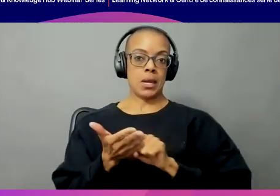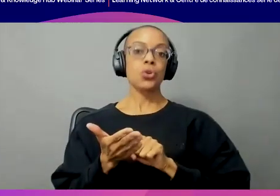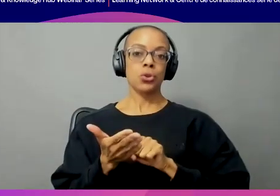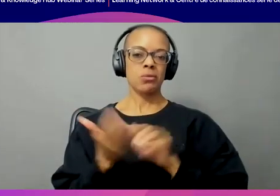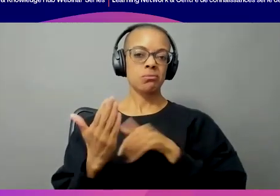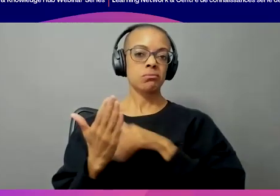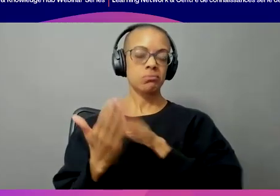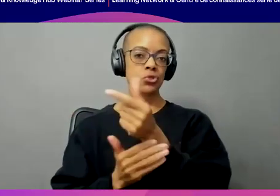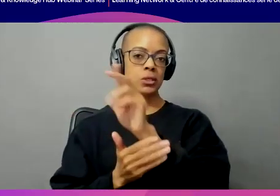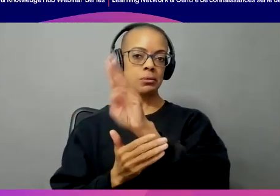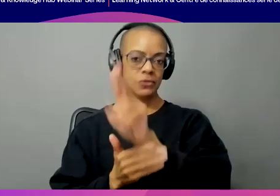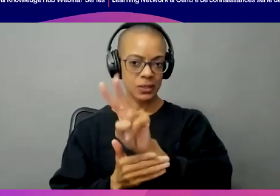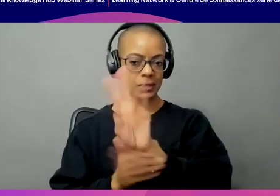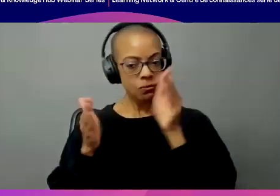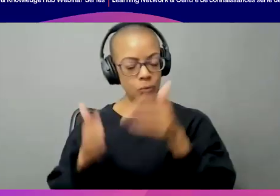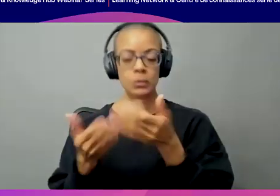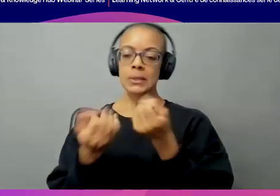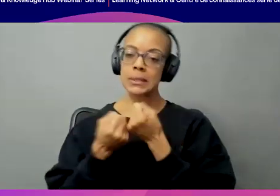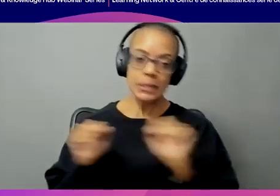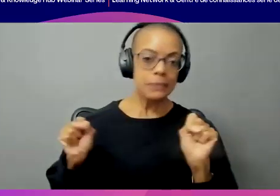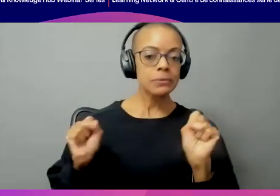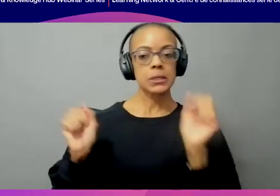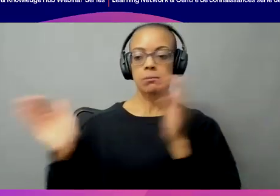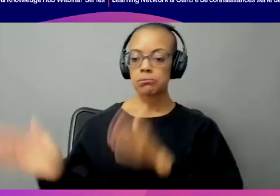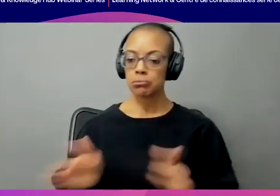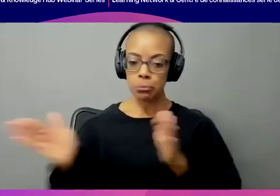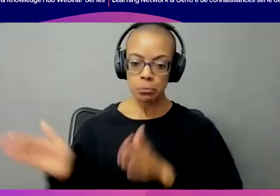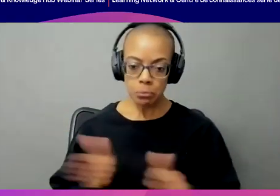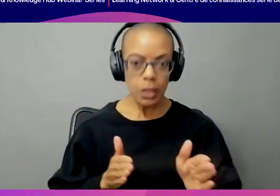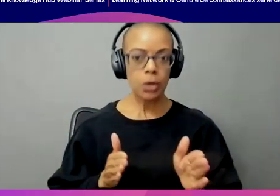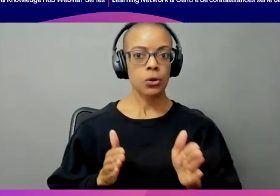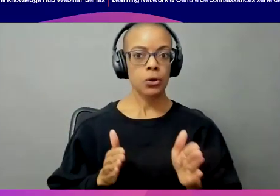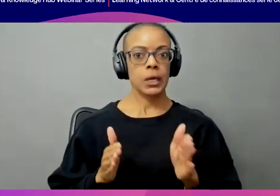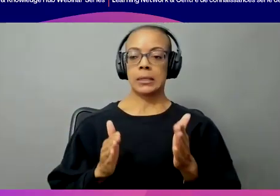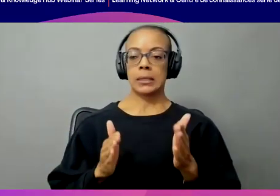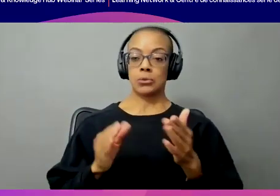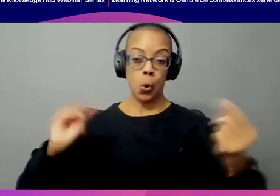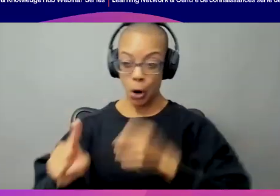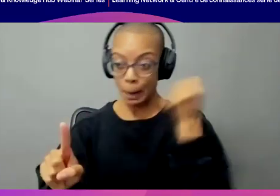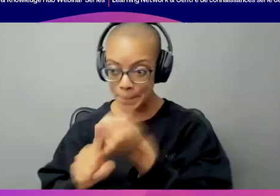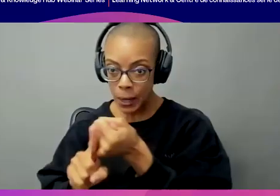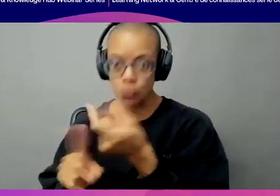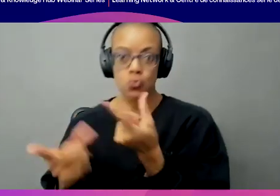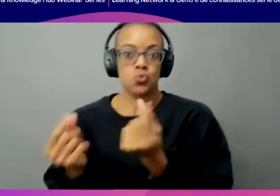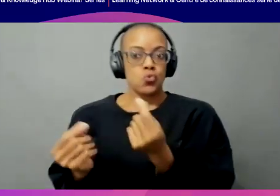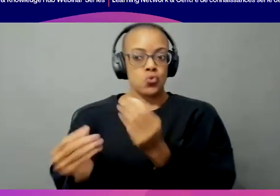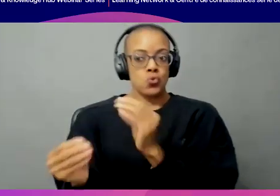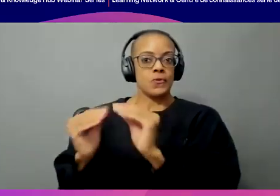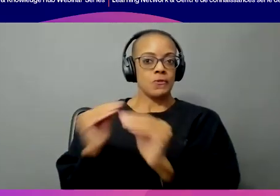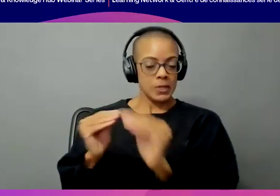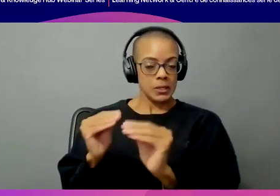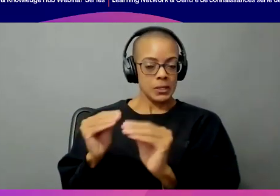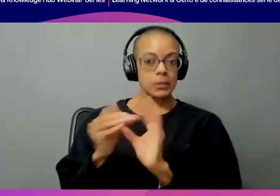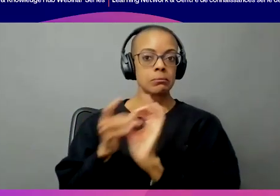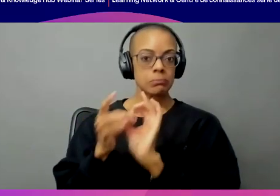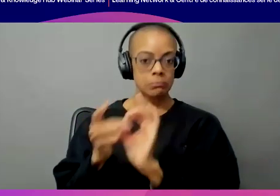violence, focusing on safety, preparing to repair harm, and practicing repair in relationships.